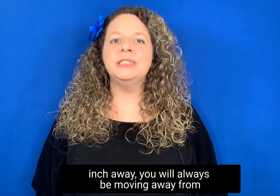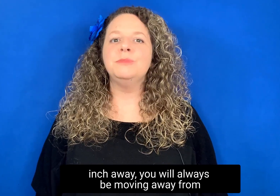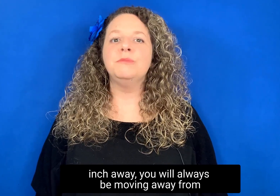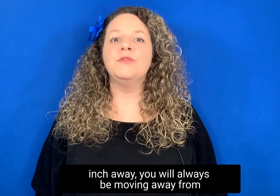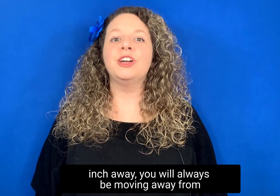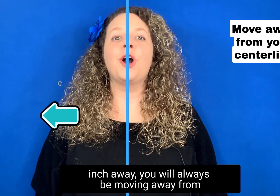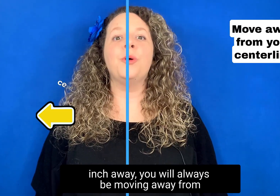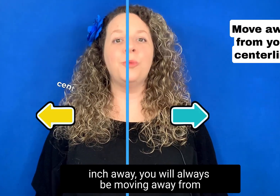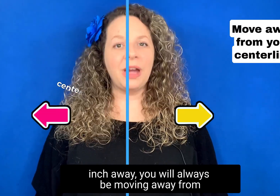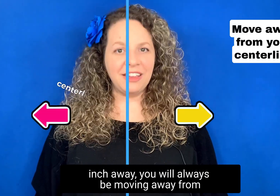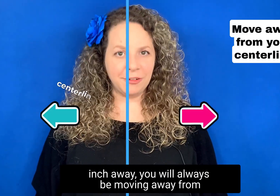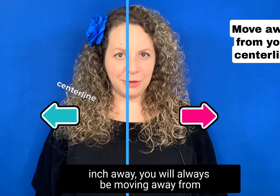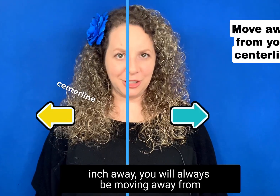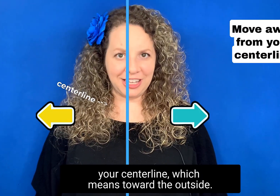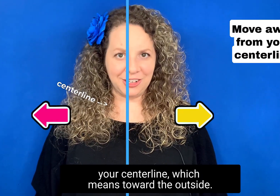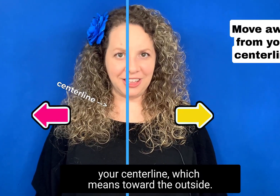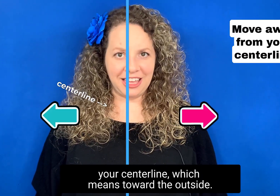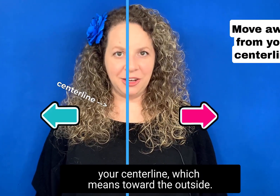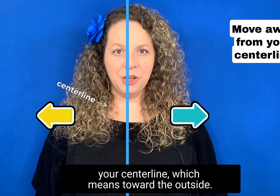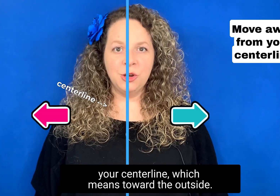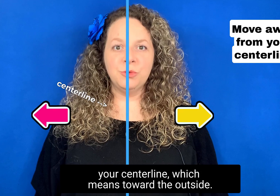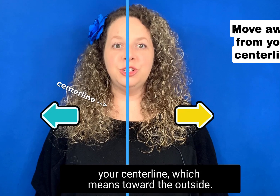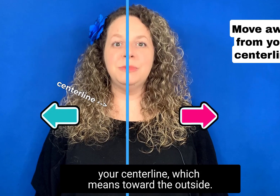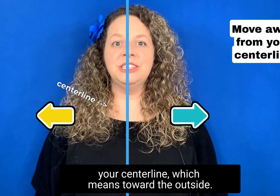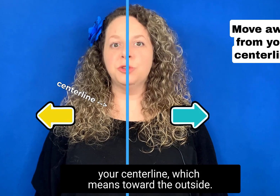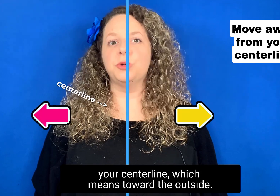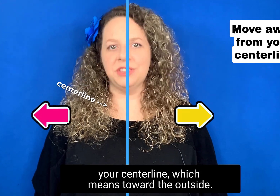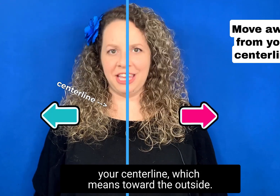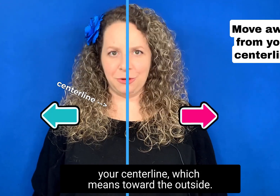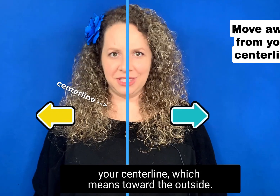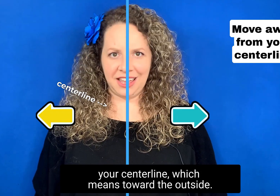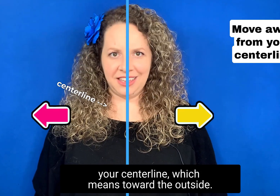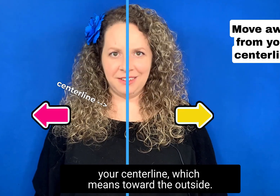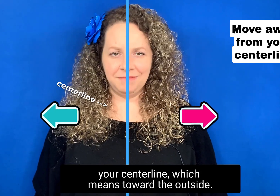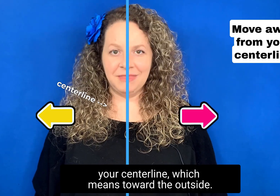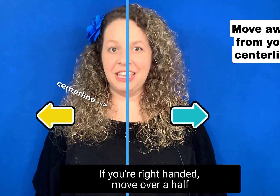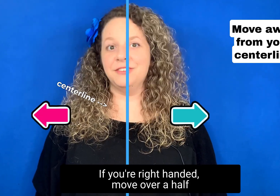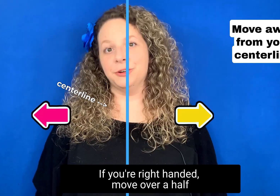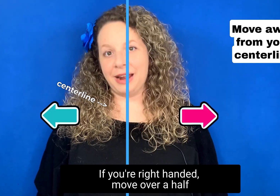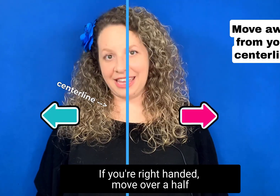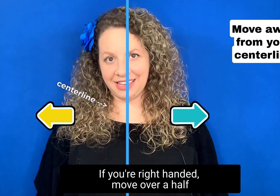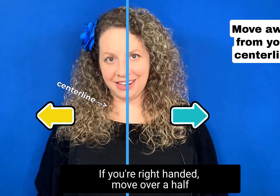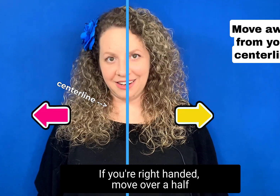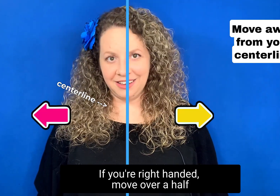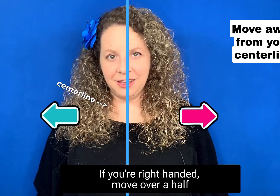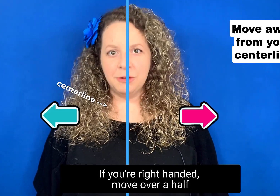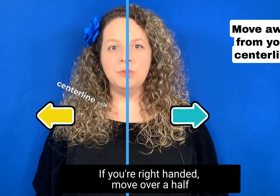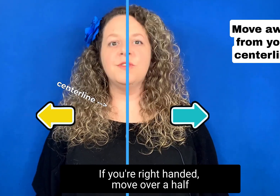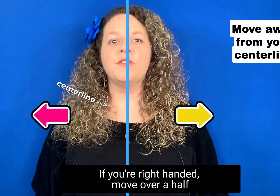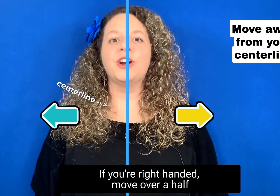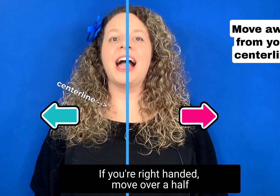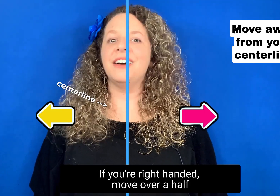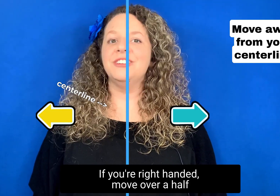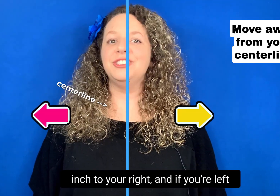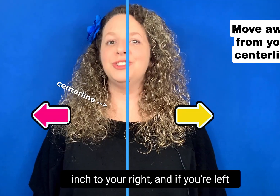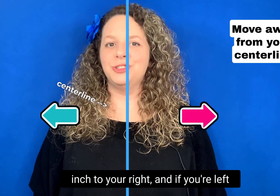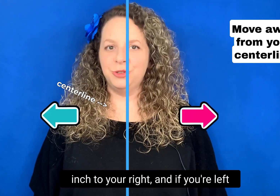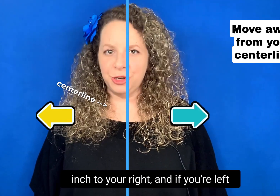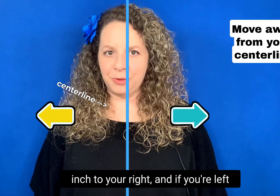be moving away from your center line, which means toward the outside. If you're right-handed, move over a half inch to your